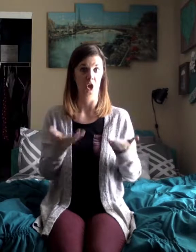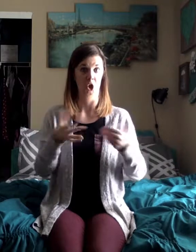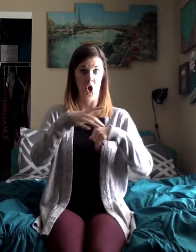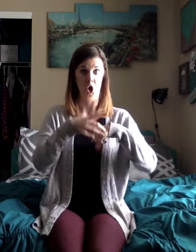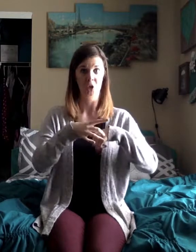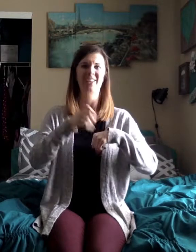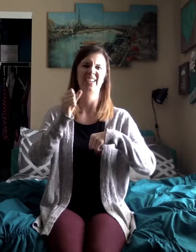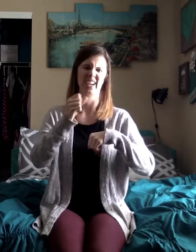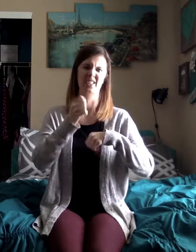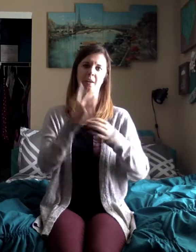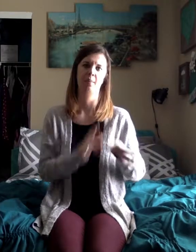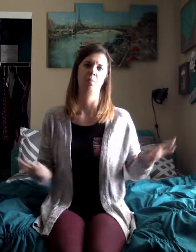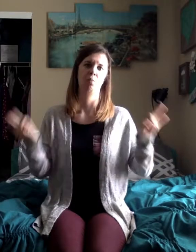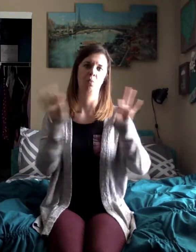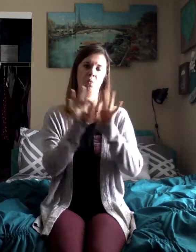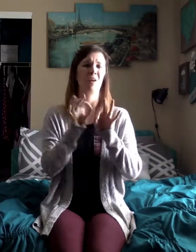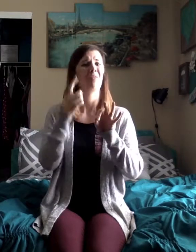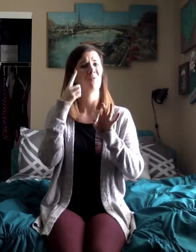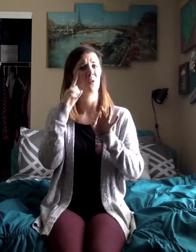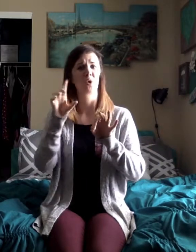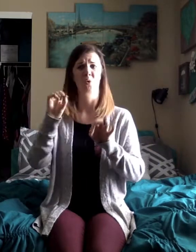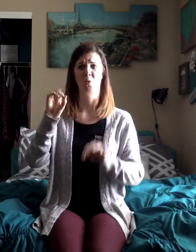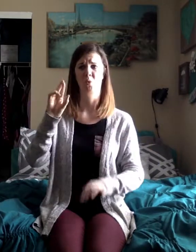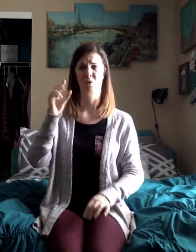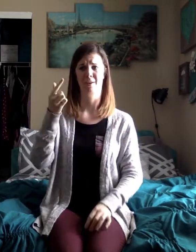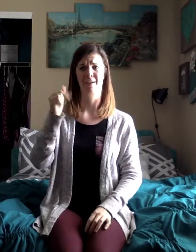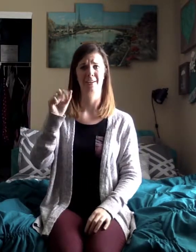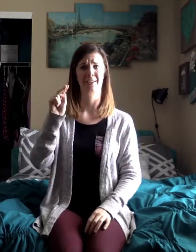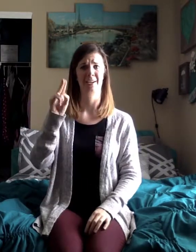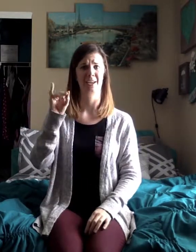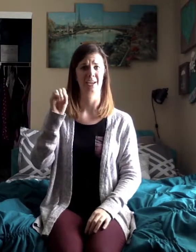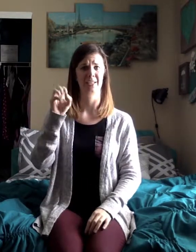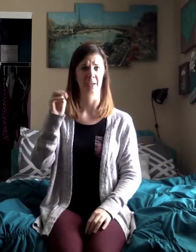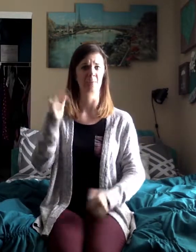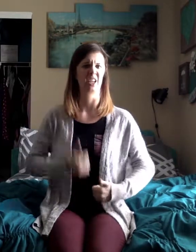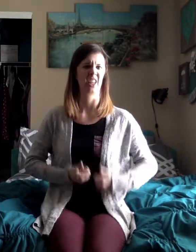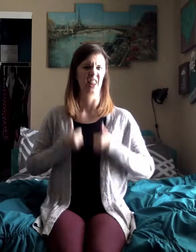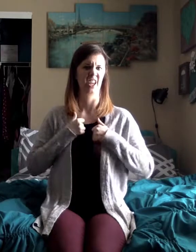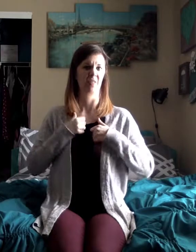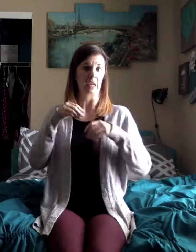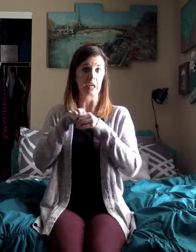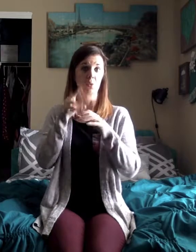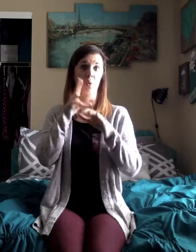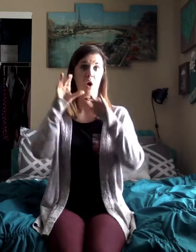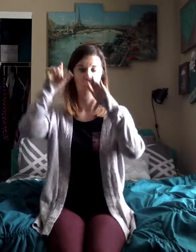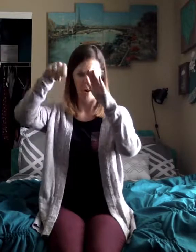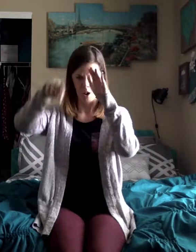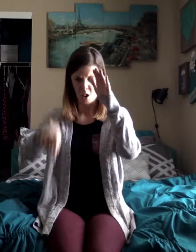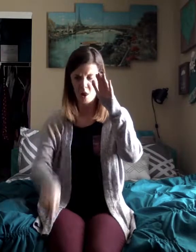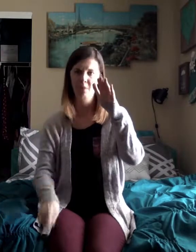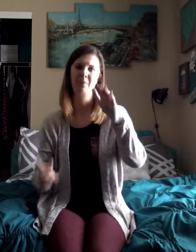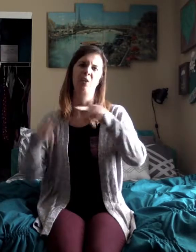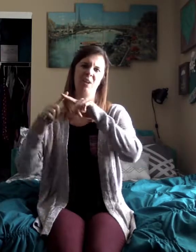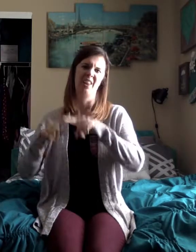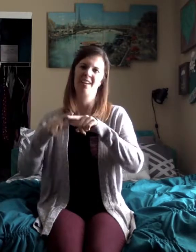hydrothermal vents, they don't rely on sunlight for their energy. They rely on the chemicals in the water for their energy. But we're not going to talk to them, so